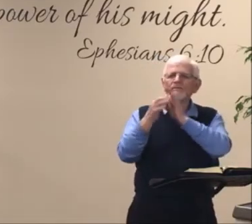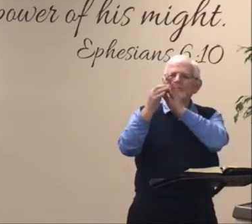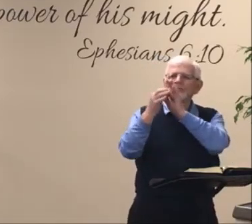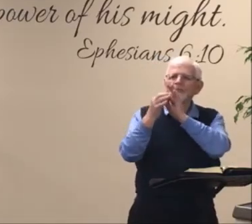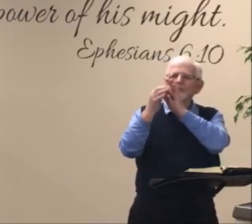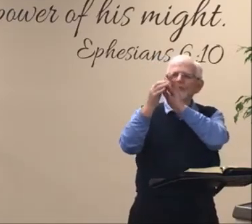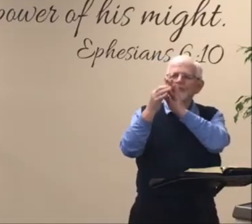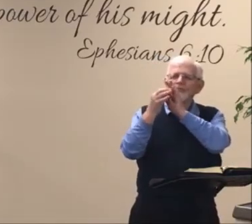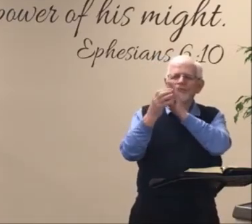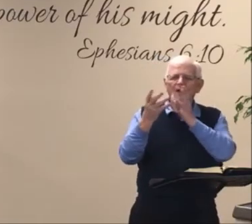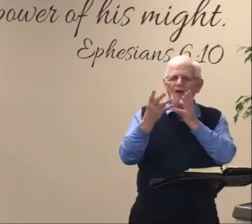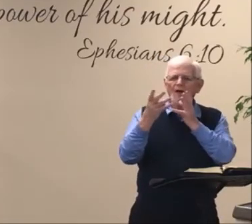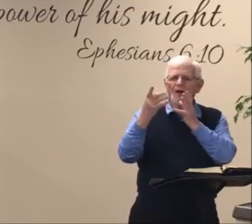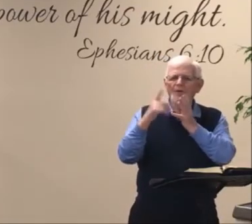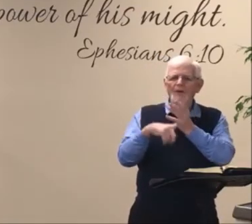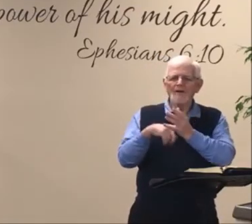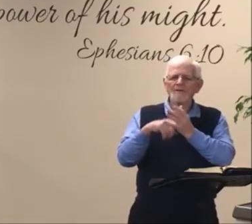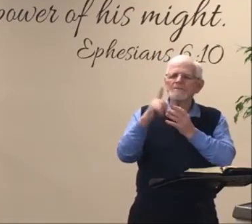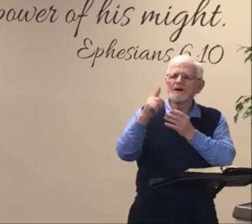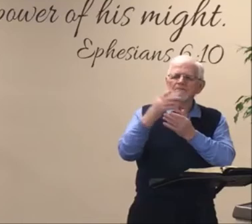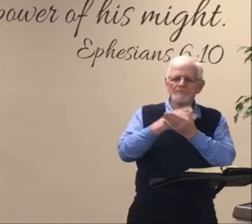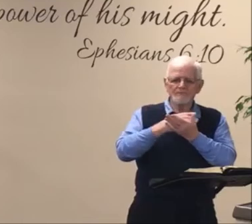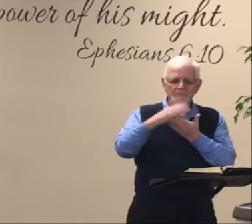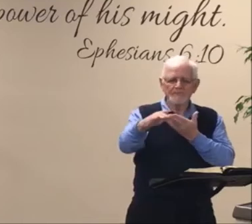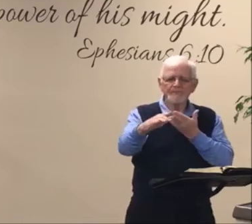you know what? Those have to go.